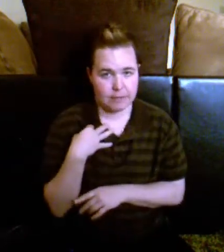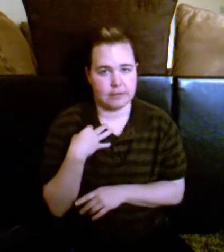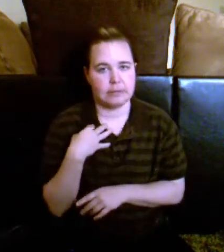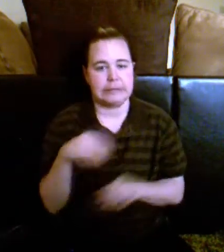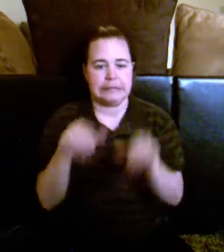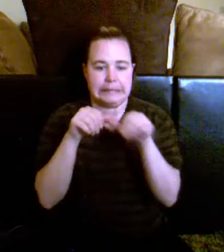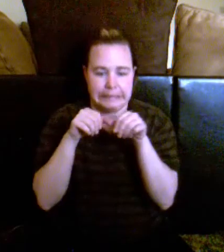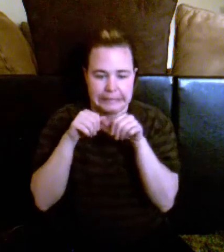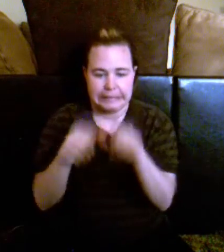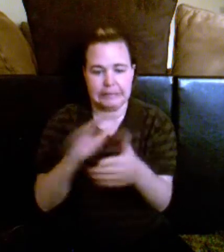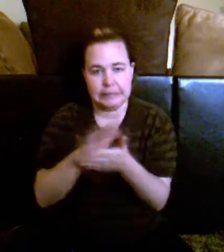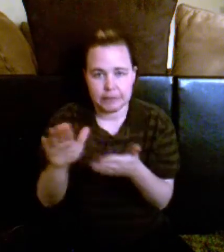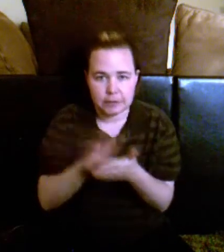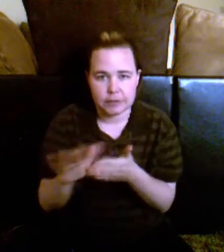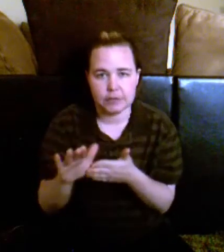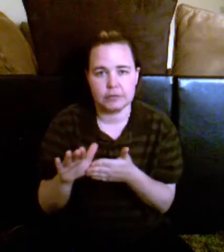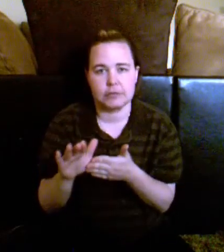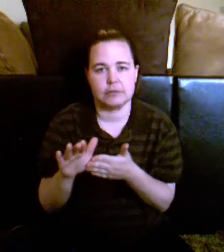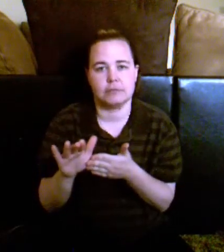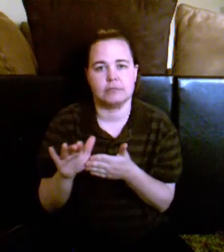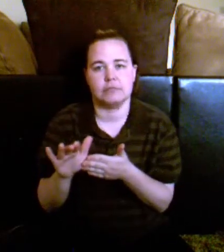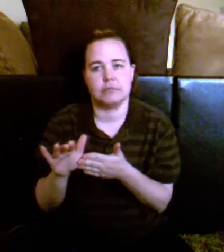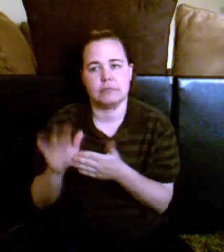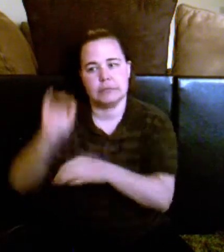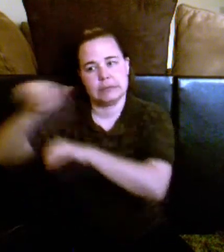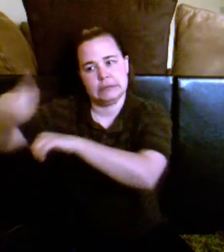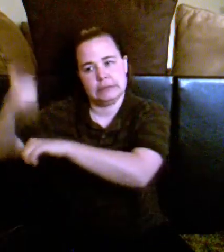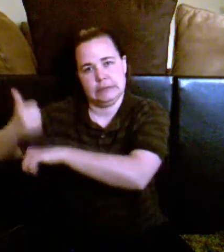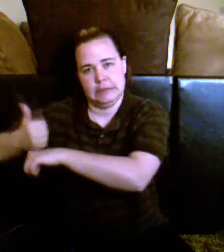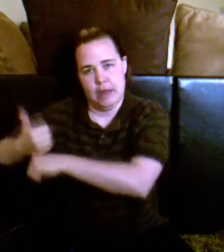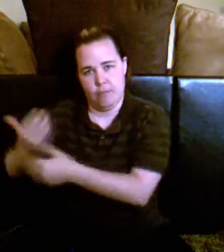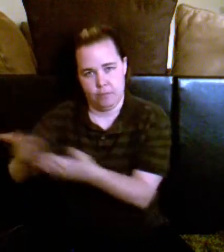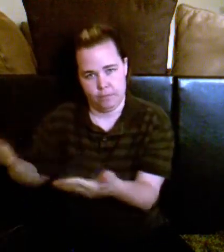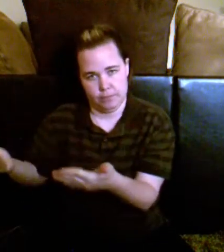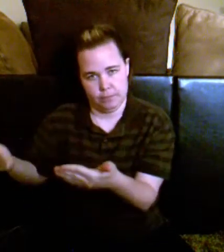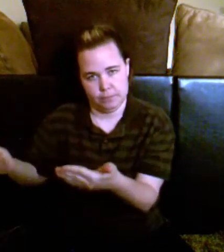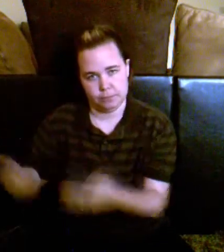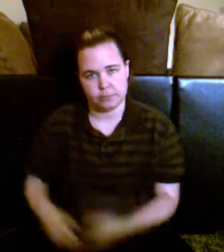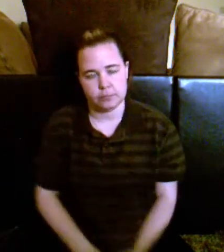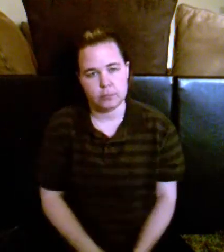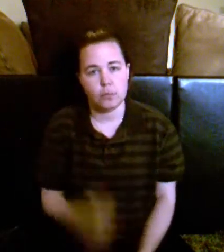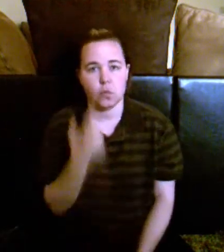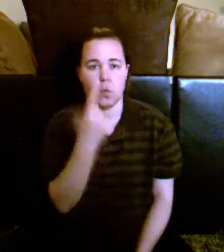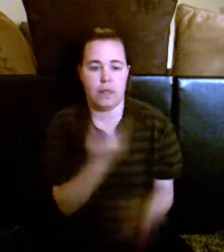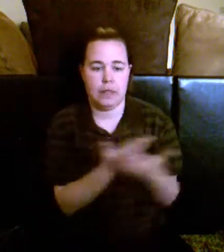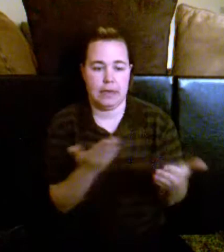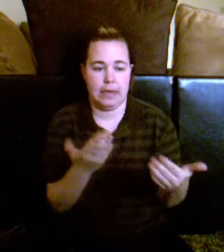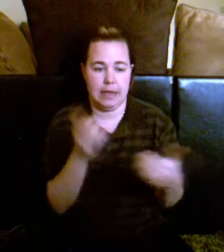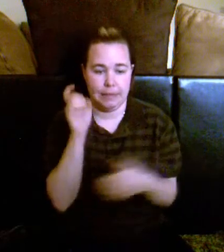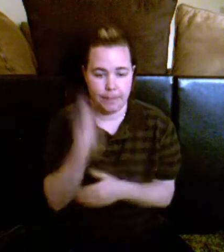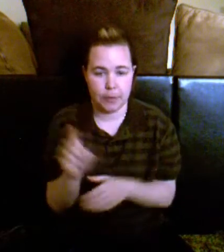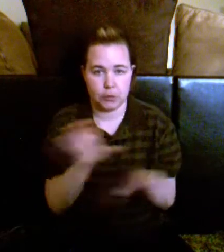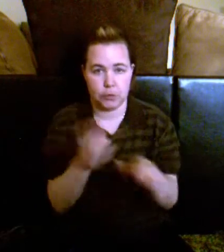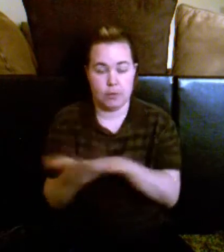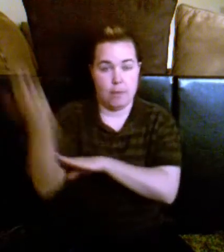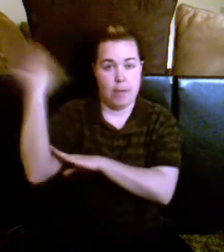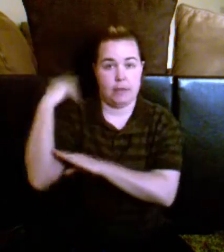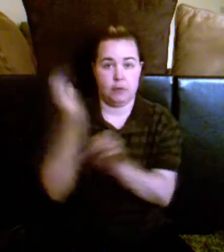the devices, to even setting up different things. One of the things I had to do in the past was to make sure that a